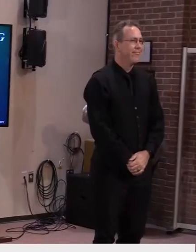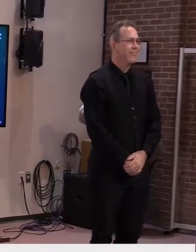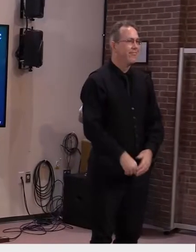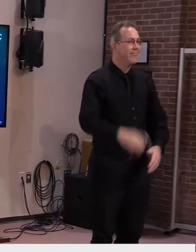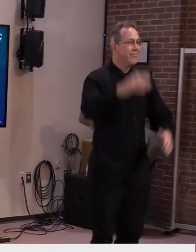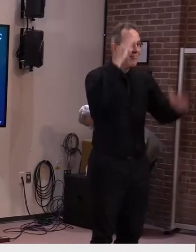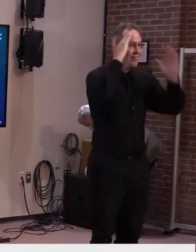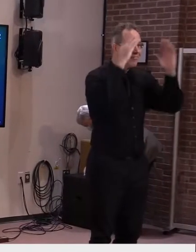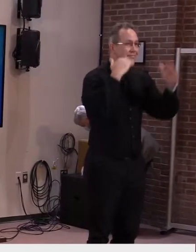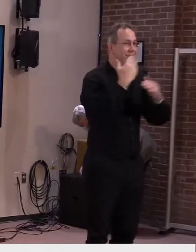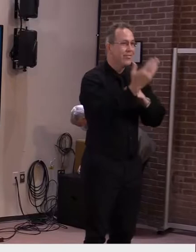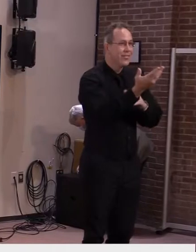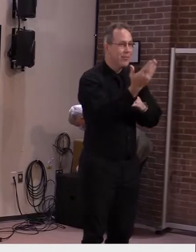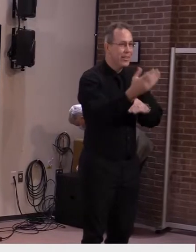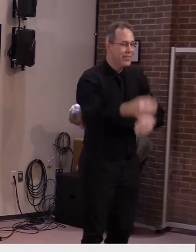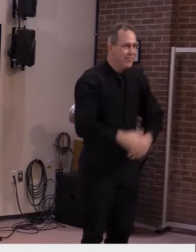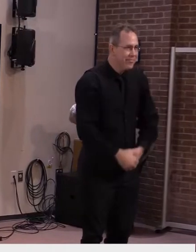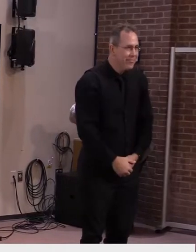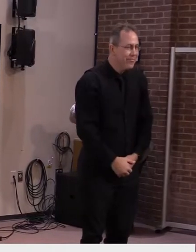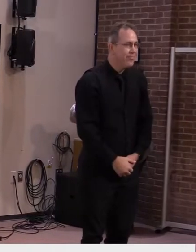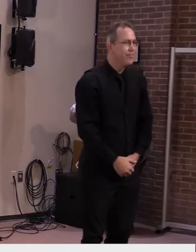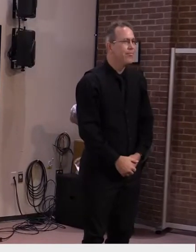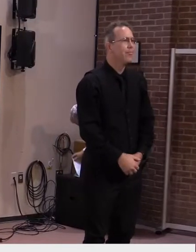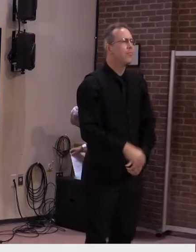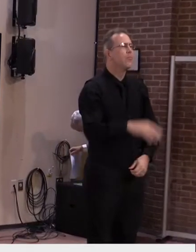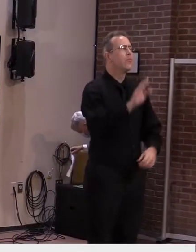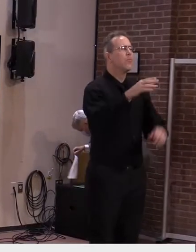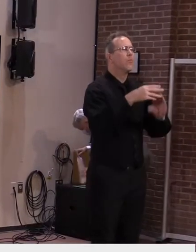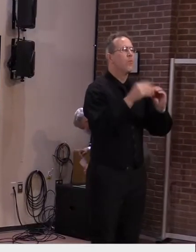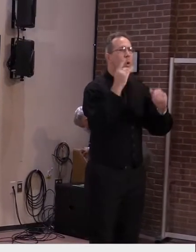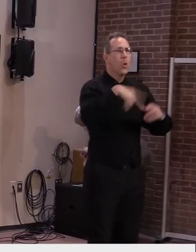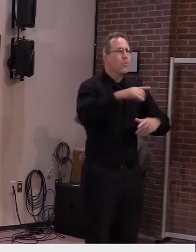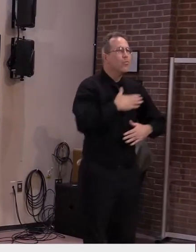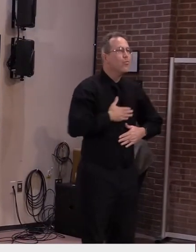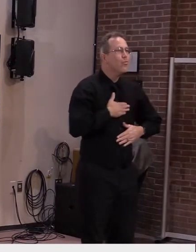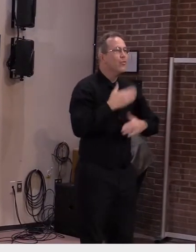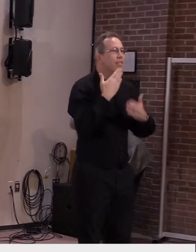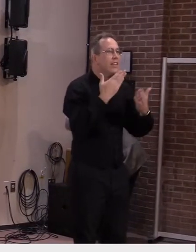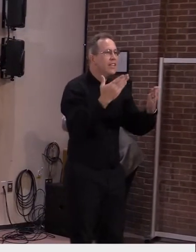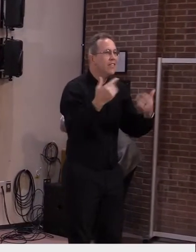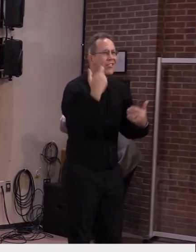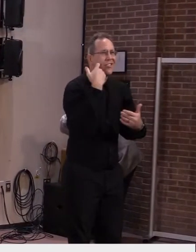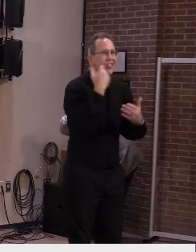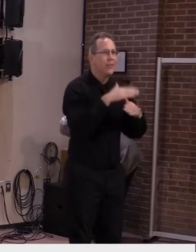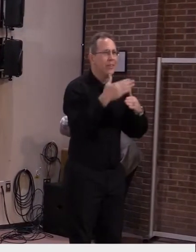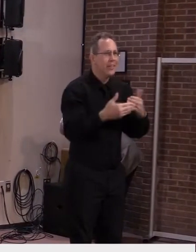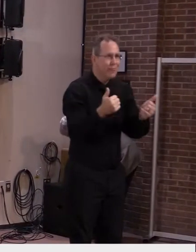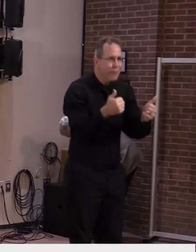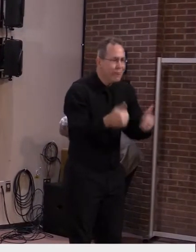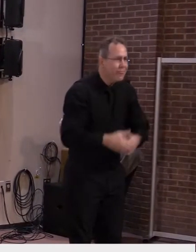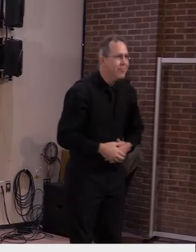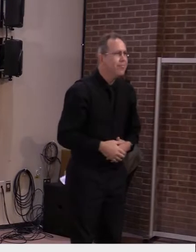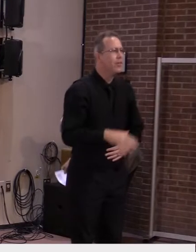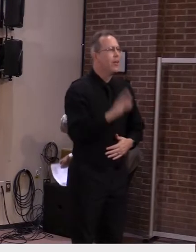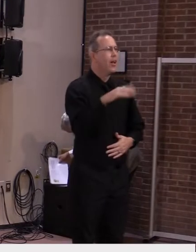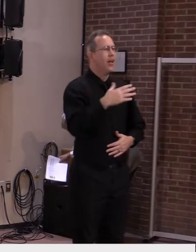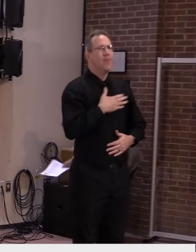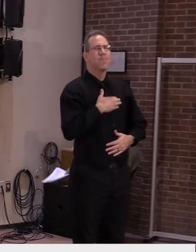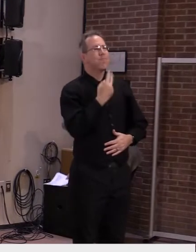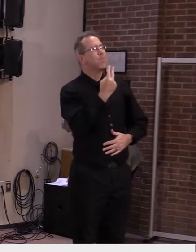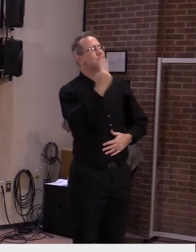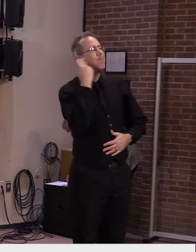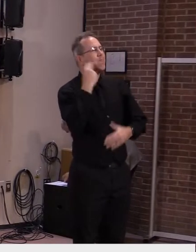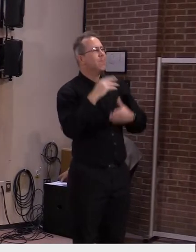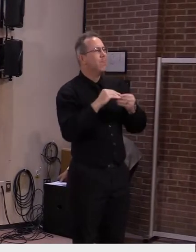Good afternoon, everyone. I hope you enjoyed your Thanksgiving and were able to take some time to reflect on all we have to be thankful for